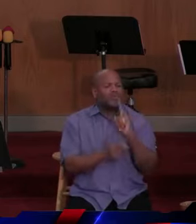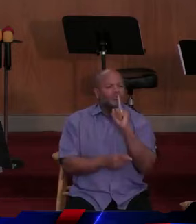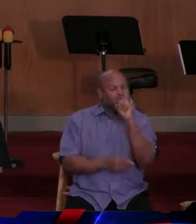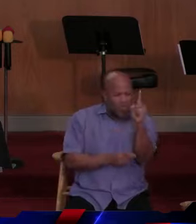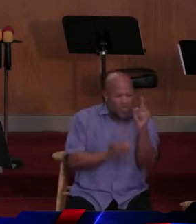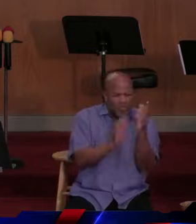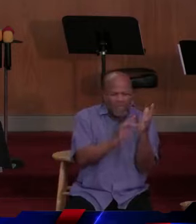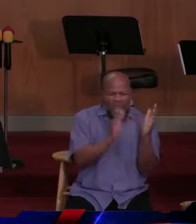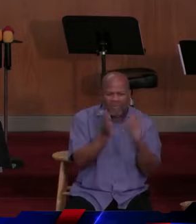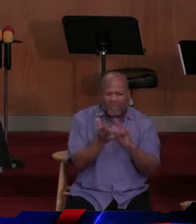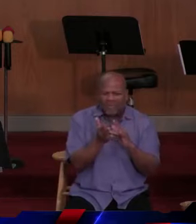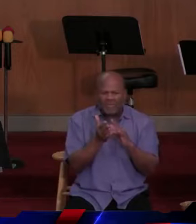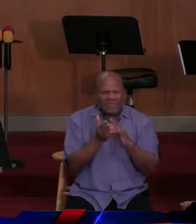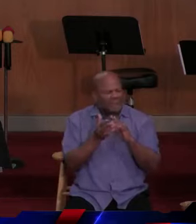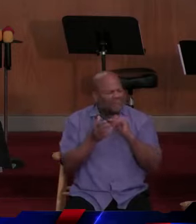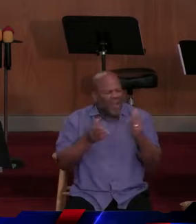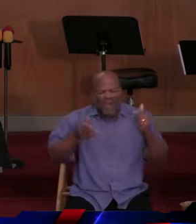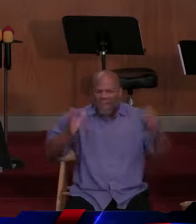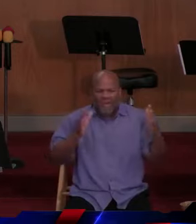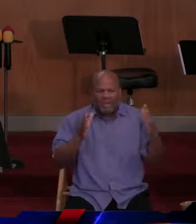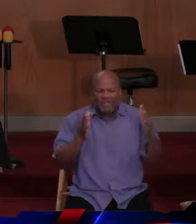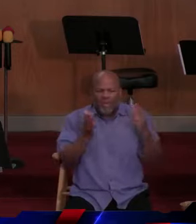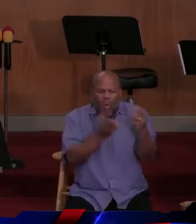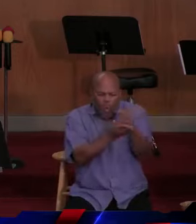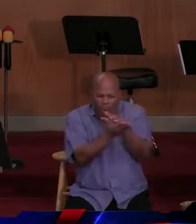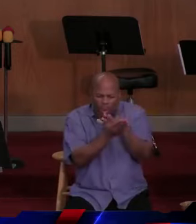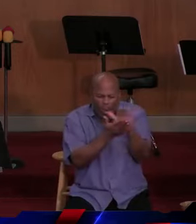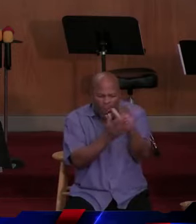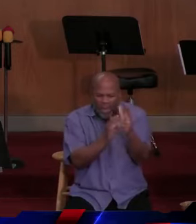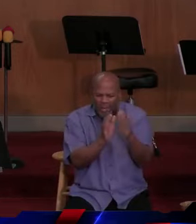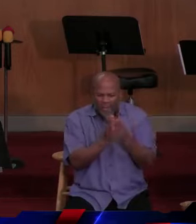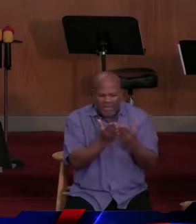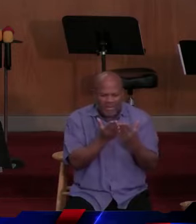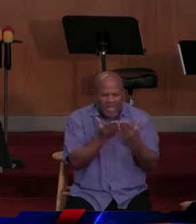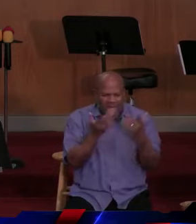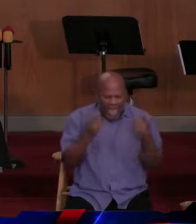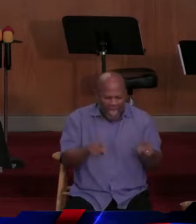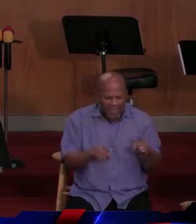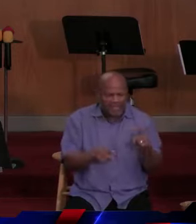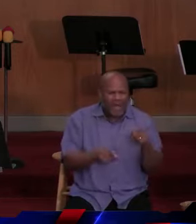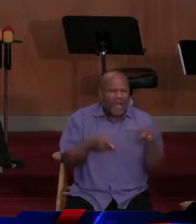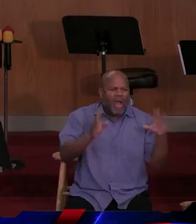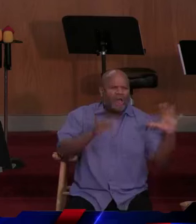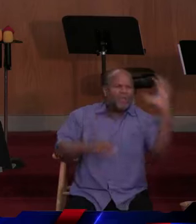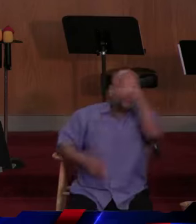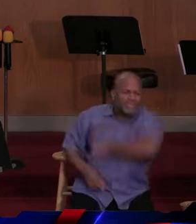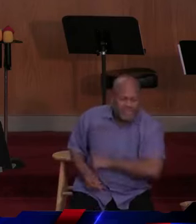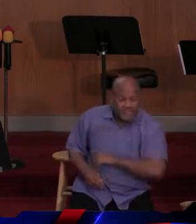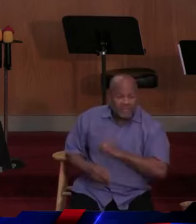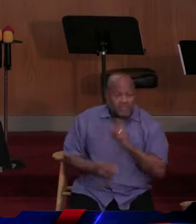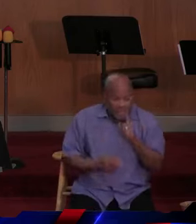what evil men have done with the Holy Writ cause you to miss the holiness of the writ.